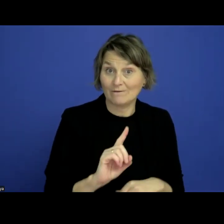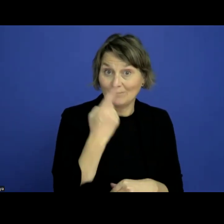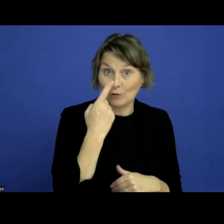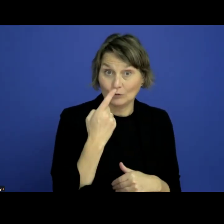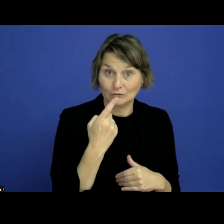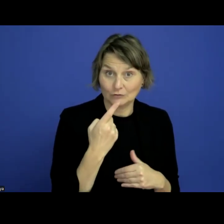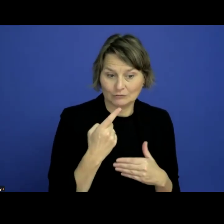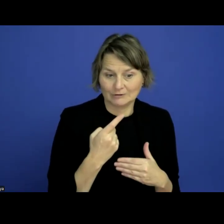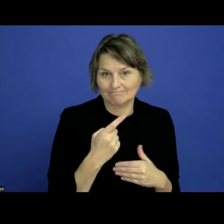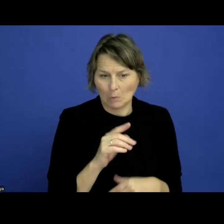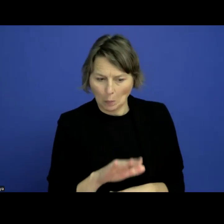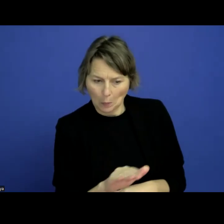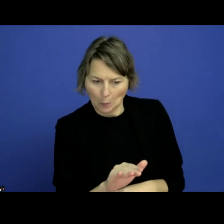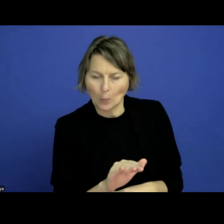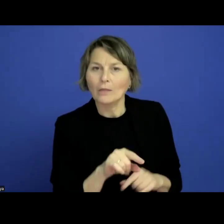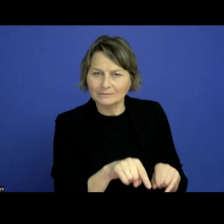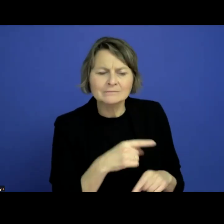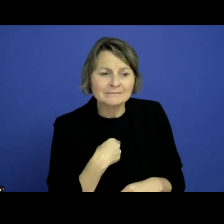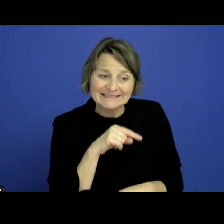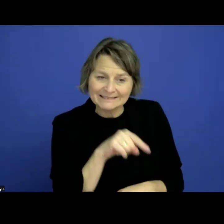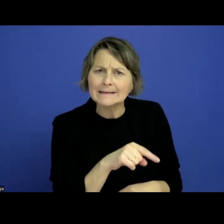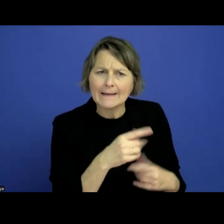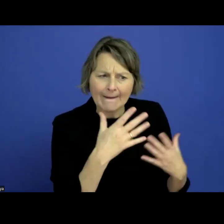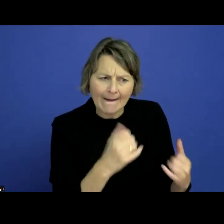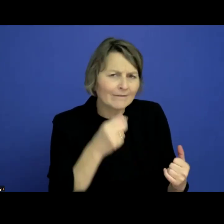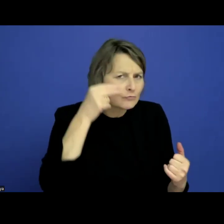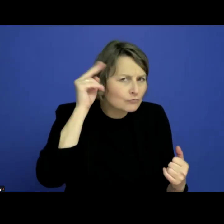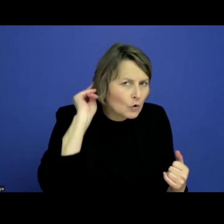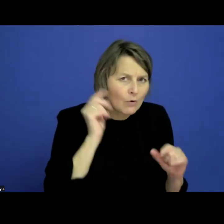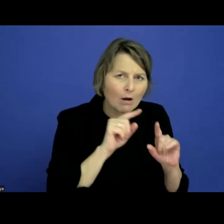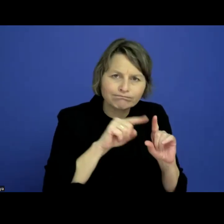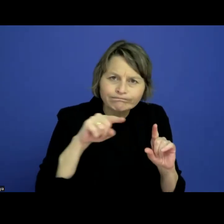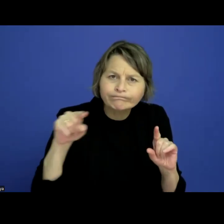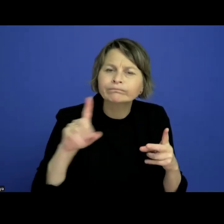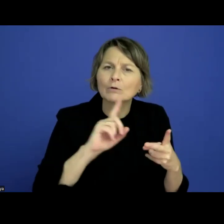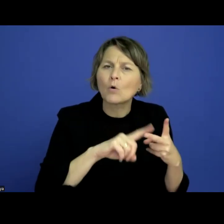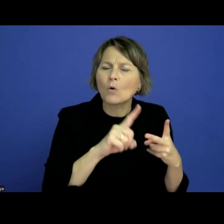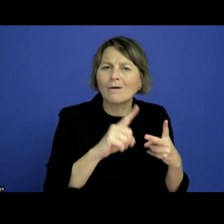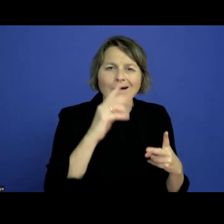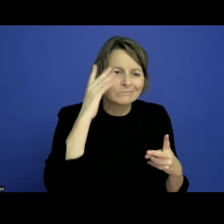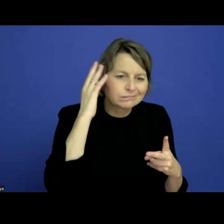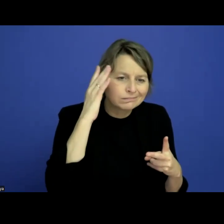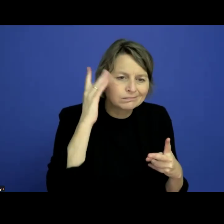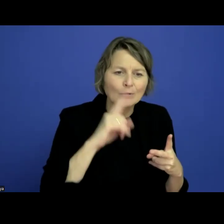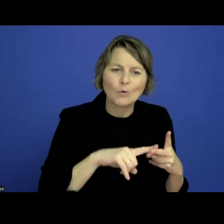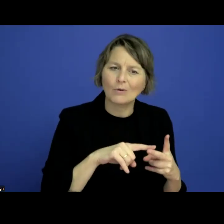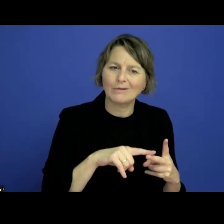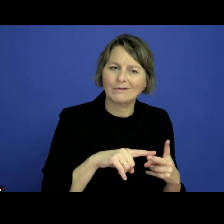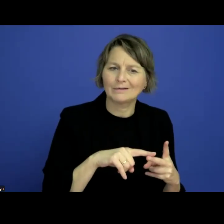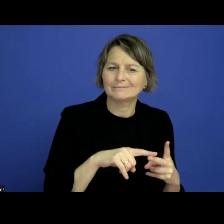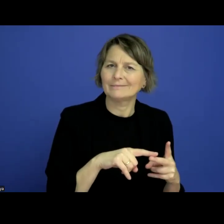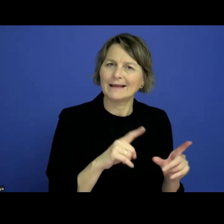with neurodivergent conditions, with special educational needs, and with disability certificates. And a group of